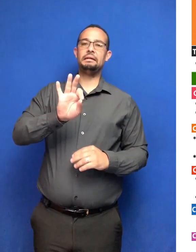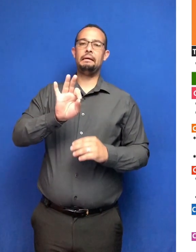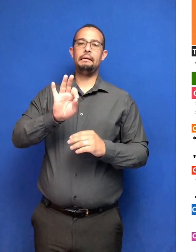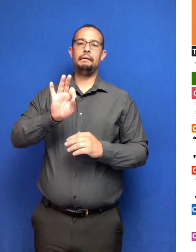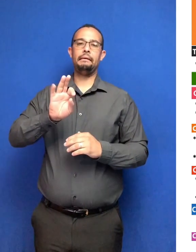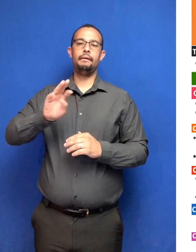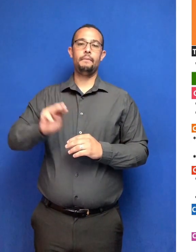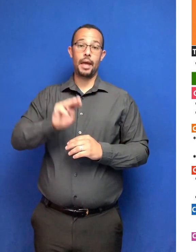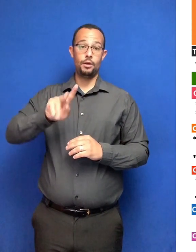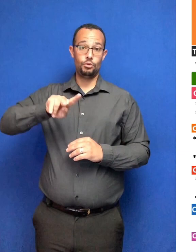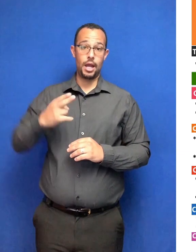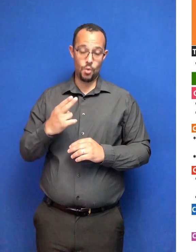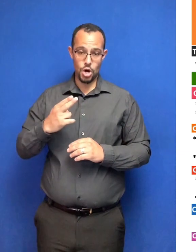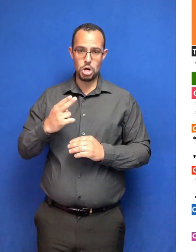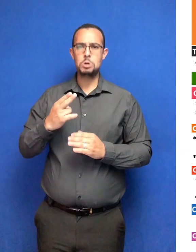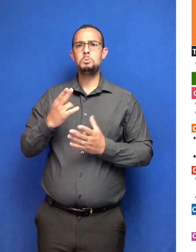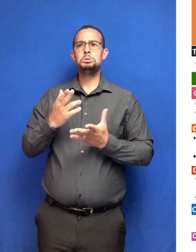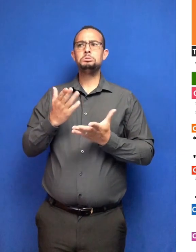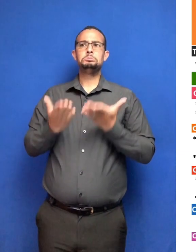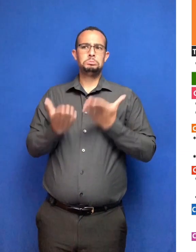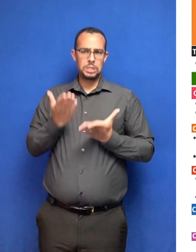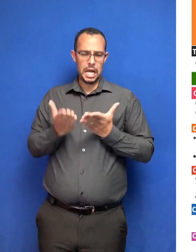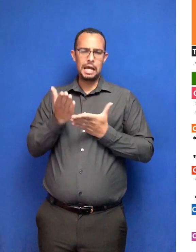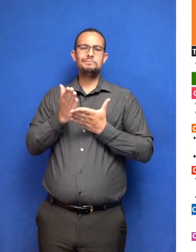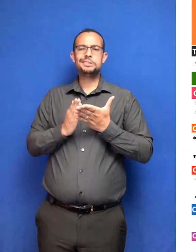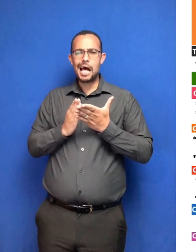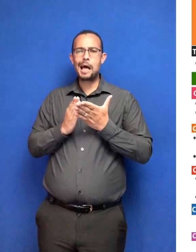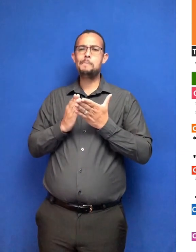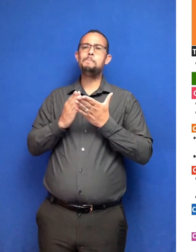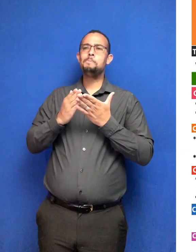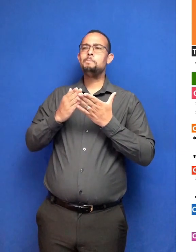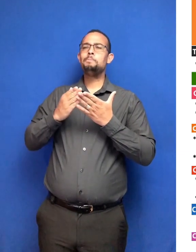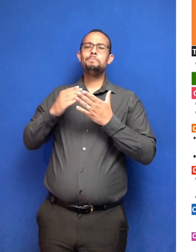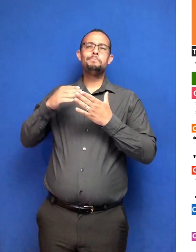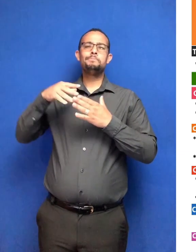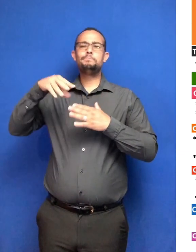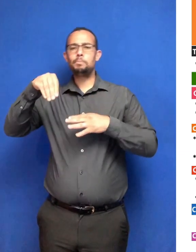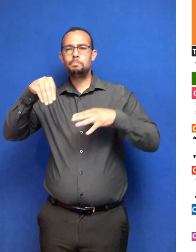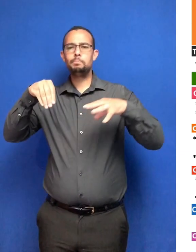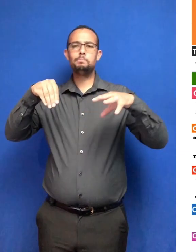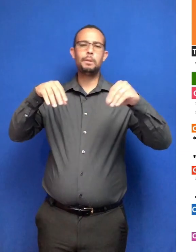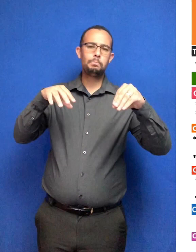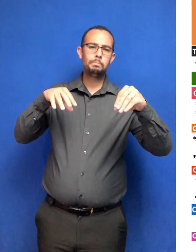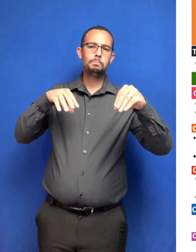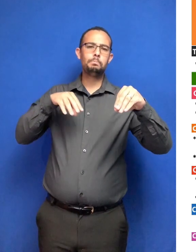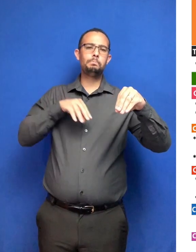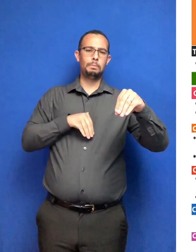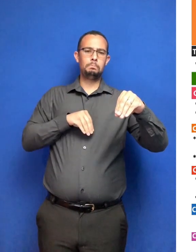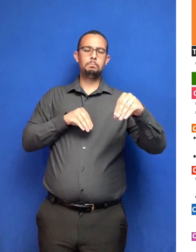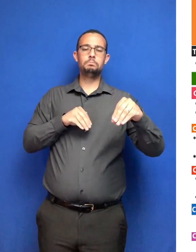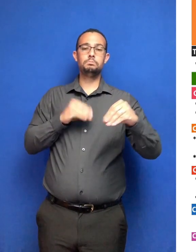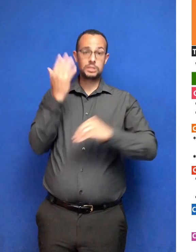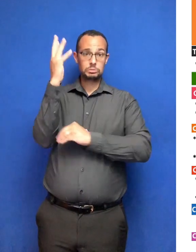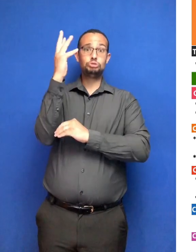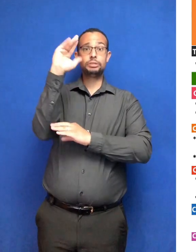expected some power outages scattered throughout our region, some downed trees, and those